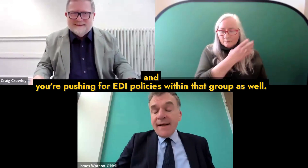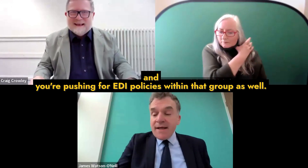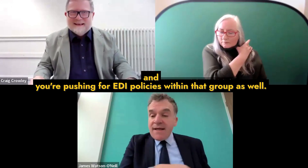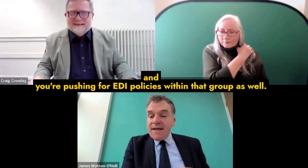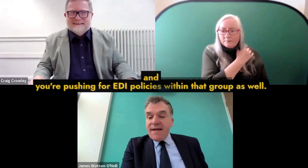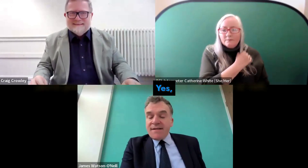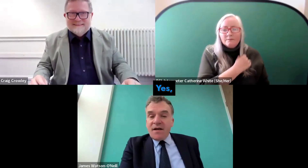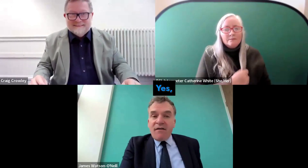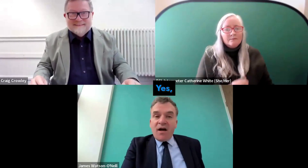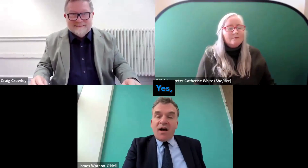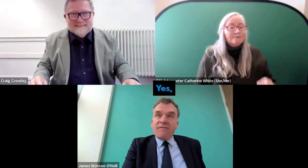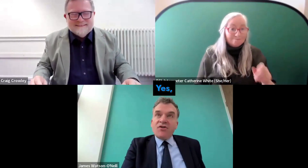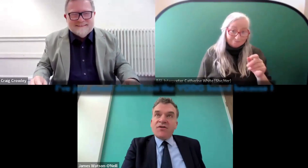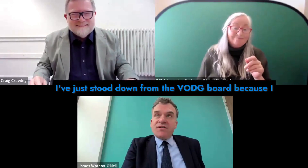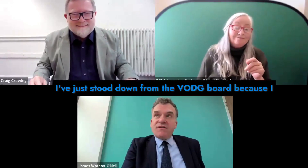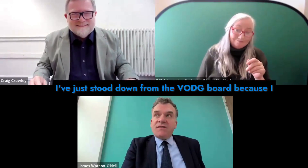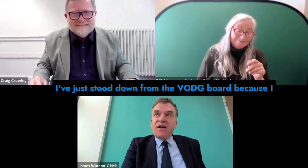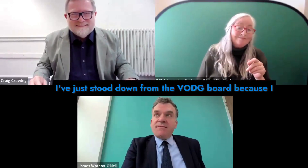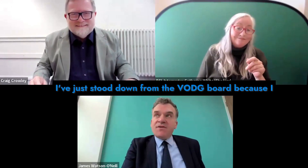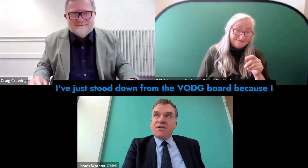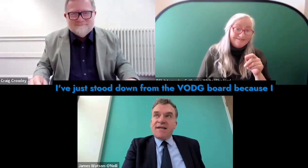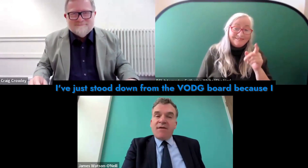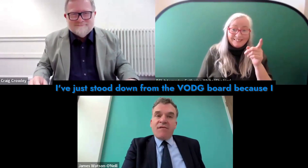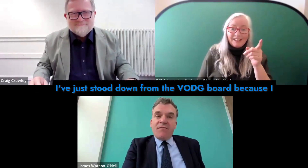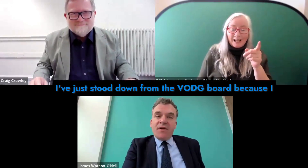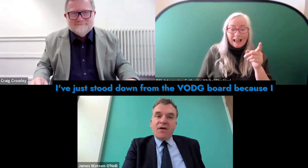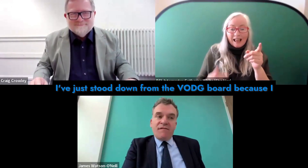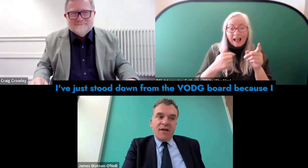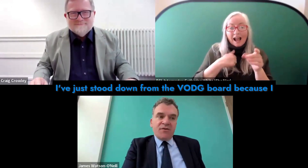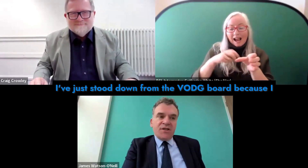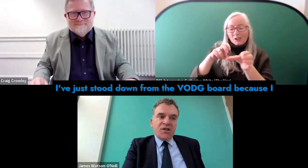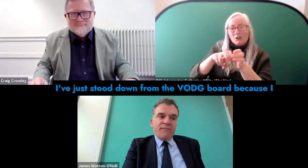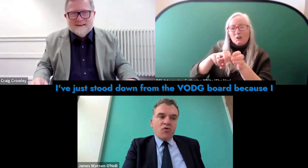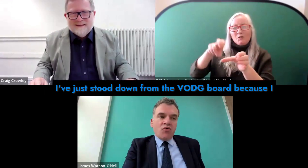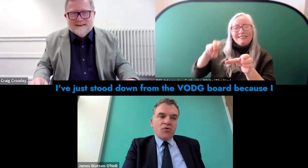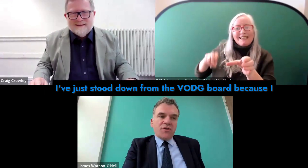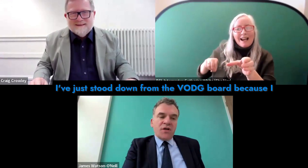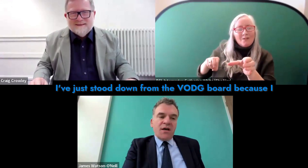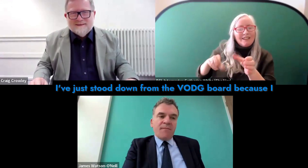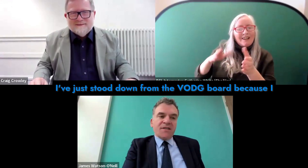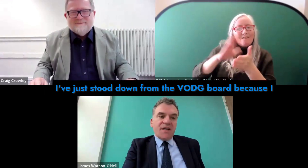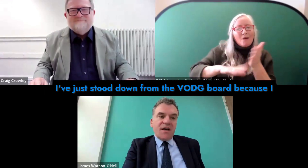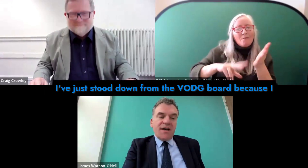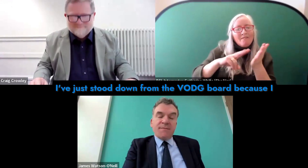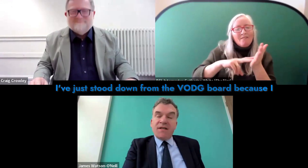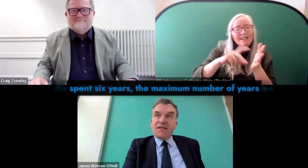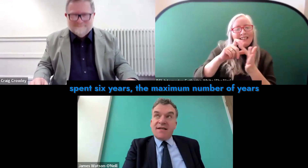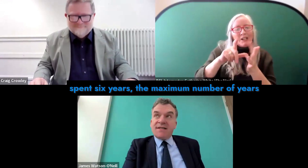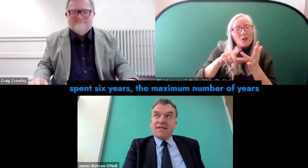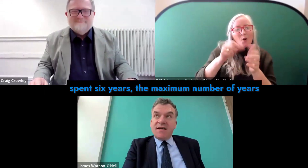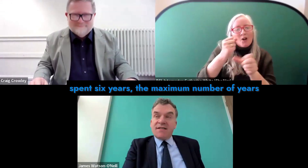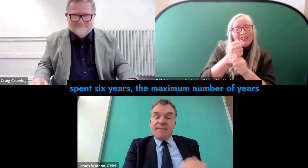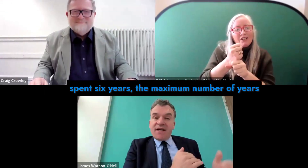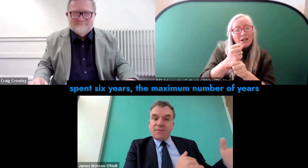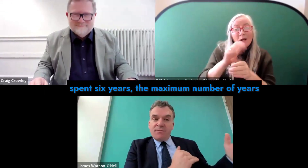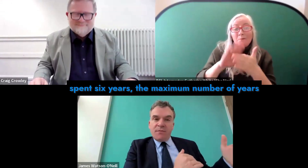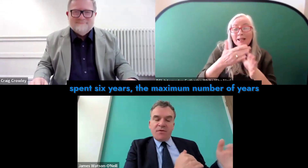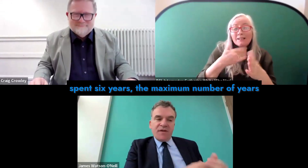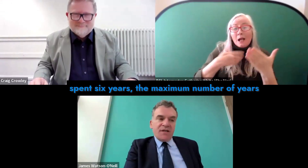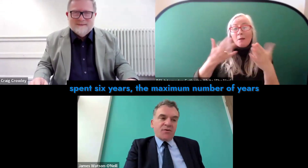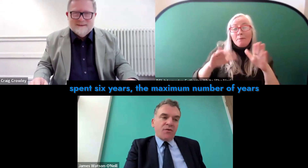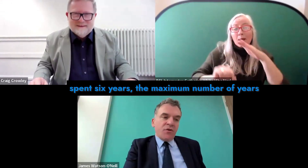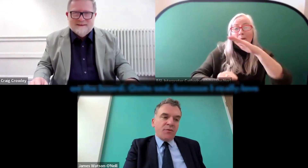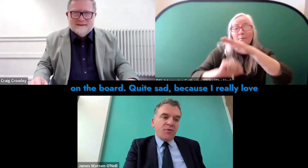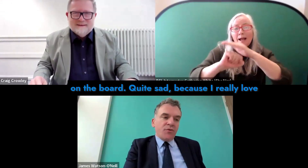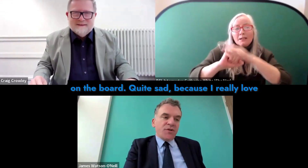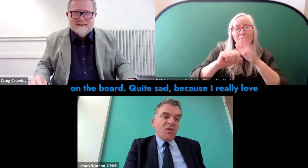as well. Yes, I've just stood down from the VODG board because I spent 6 years, the maximum